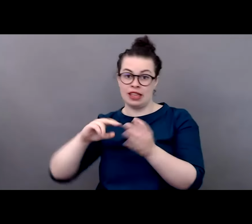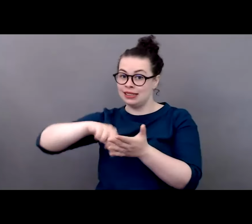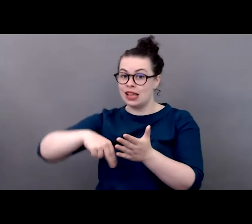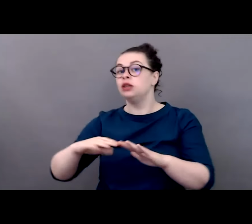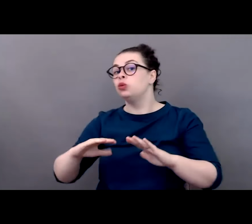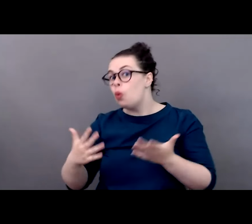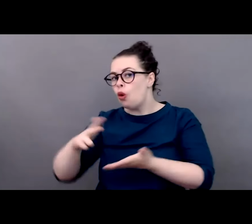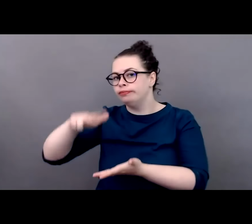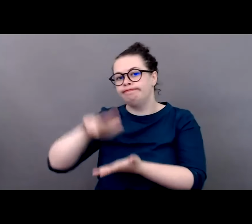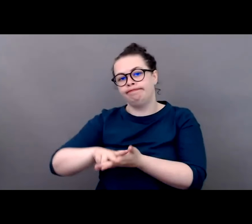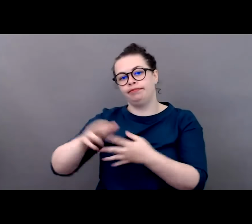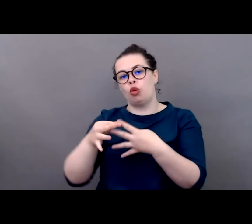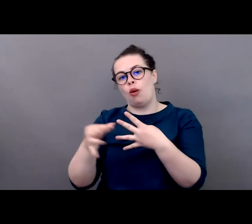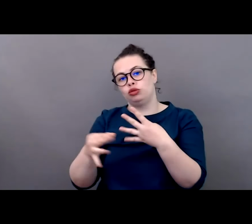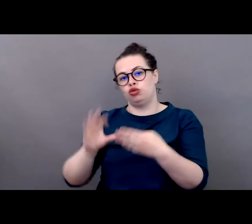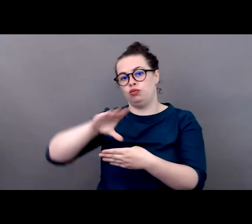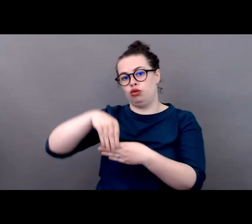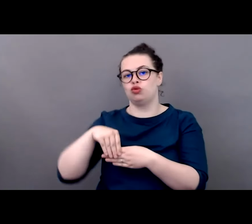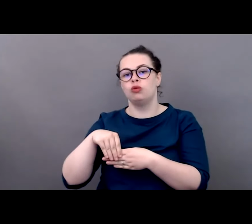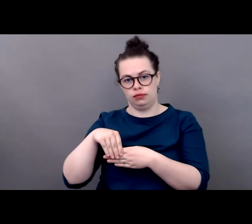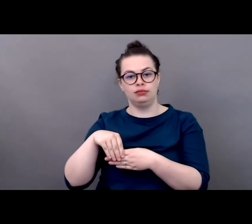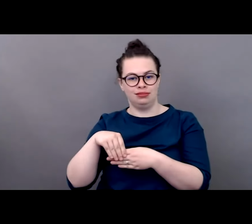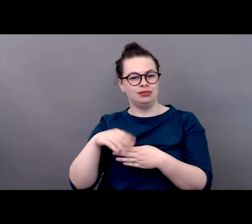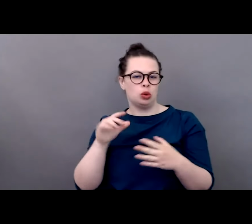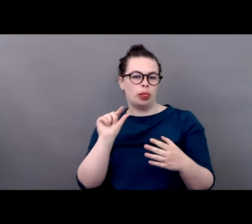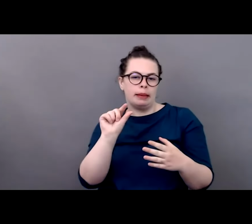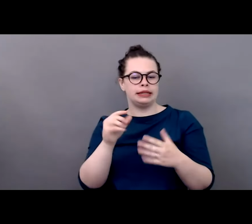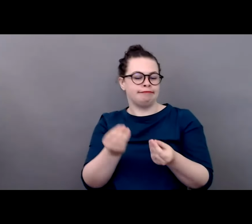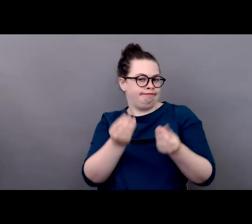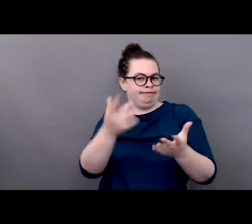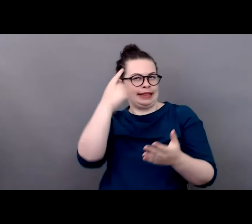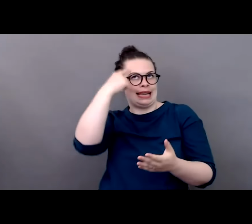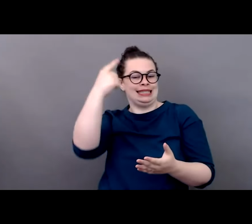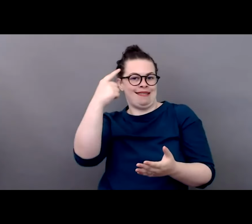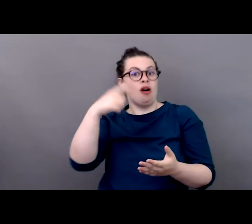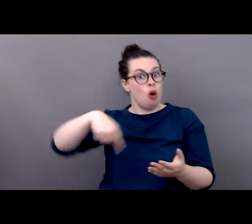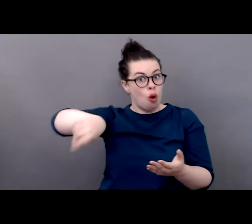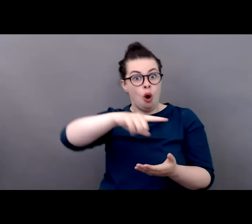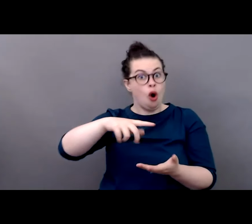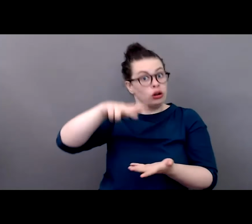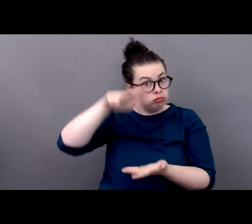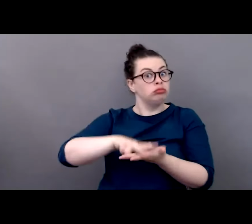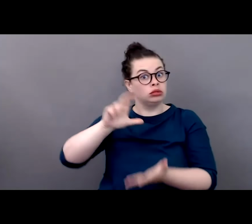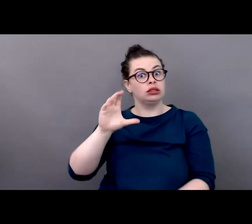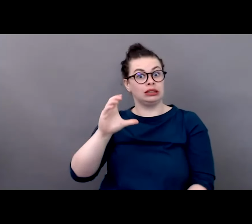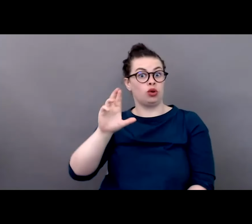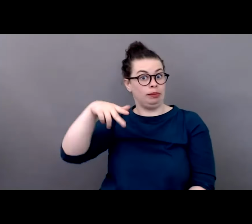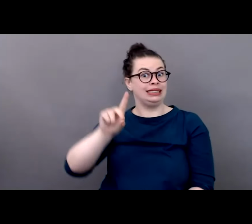protocol. So only from countries which have ratified the optional protocol, you can